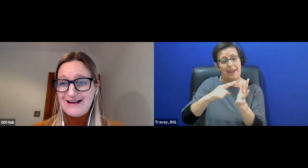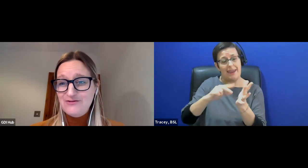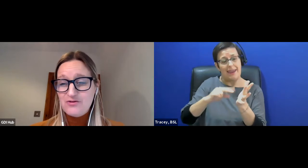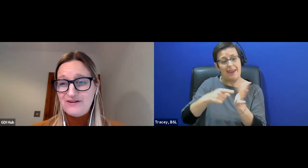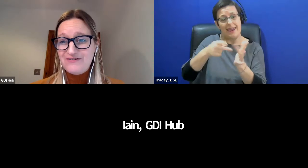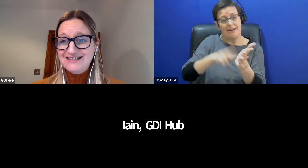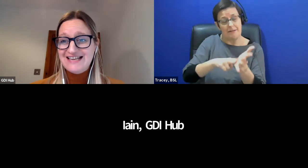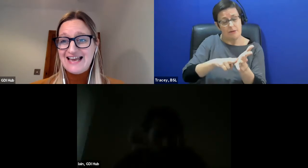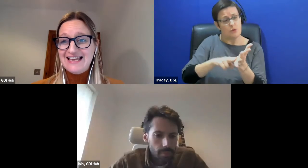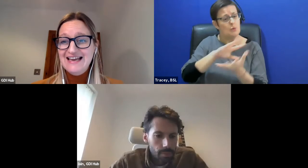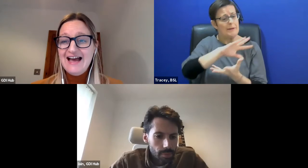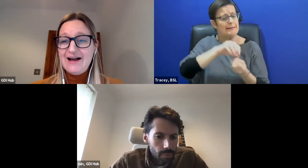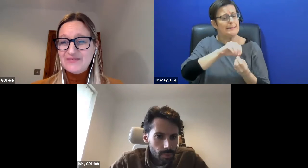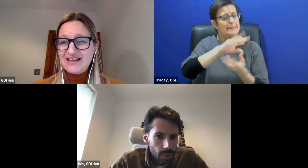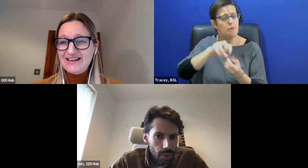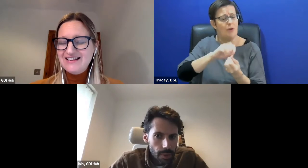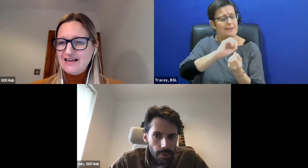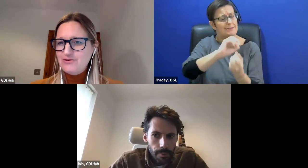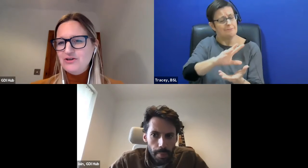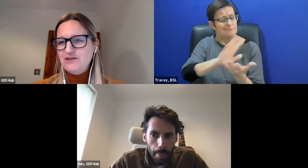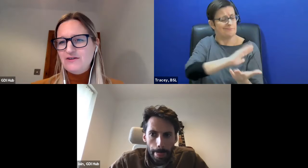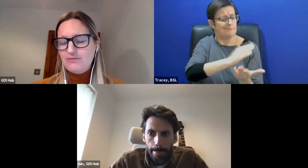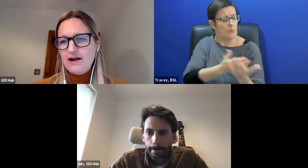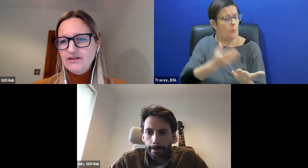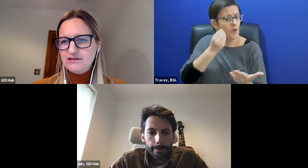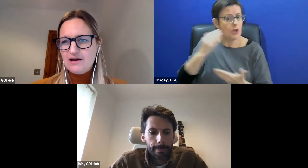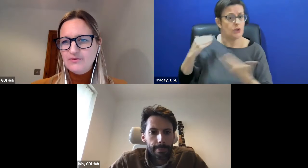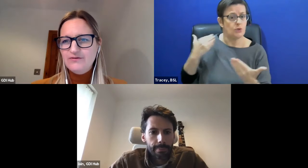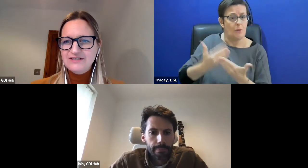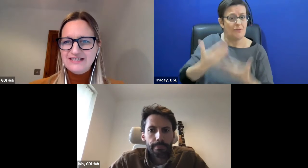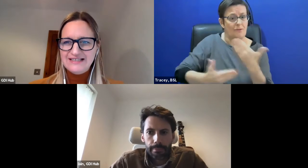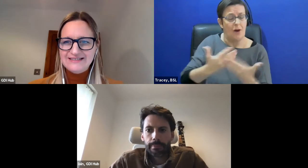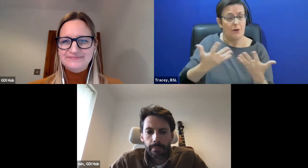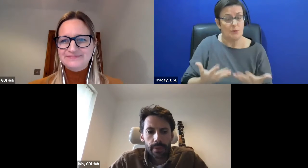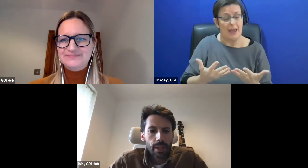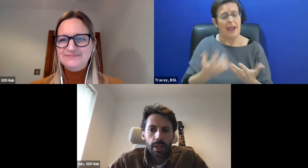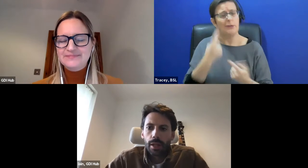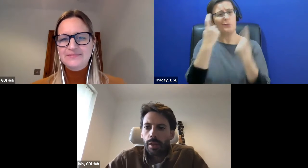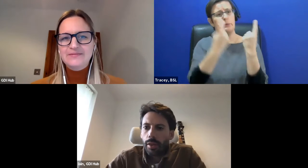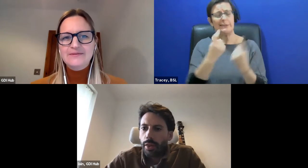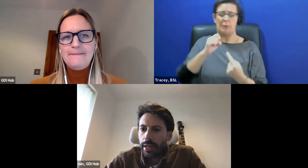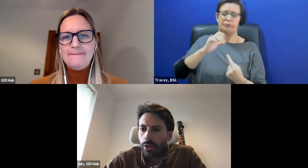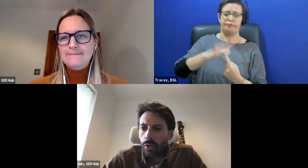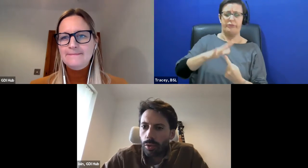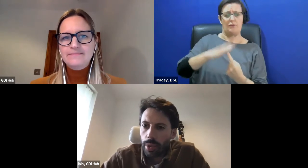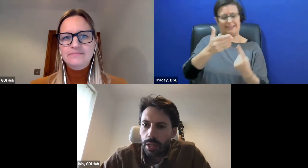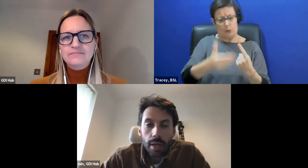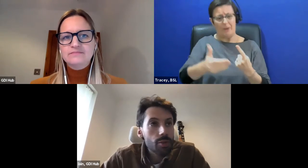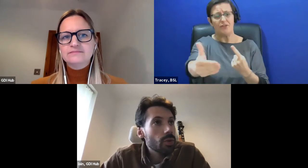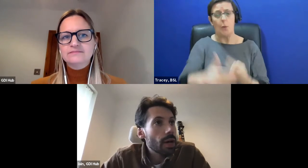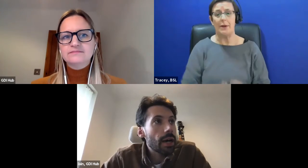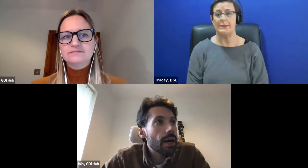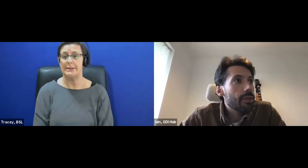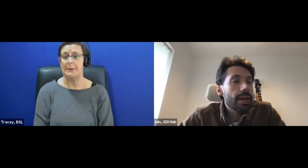summary, I guess, of what we've heard today, and I guess what you think the priorities are moving forward, Ian. Thank you, Louise.